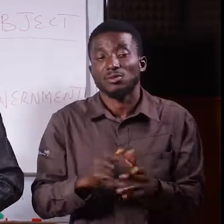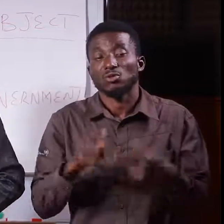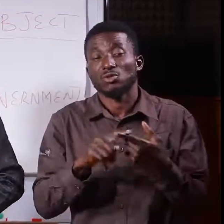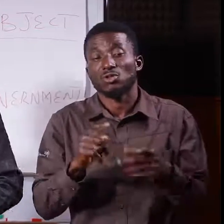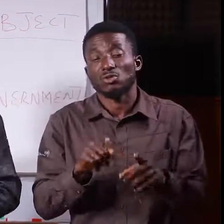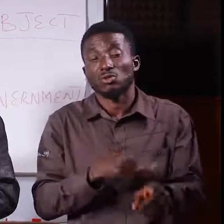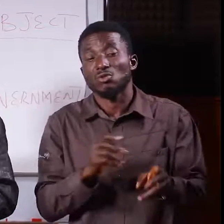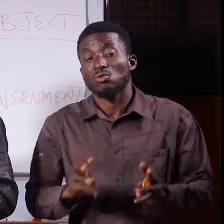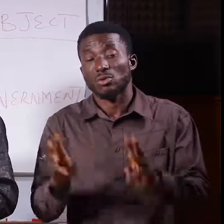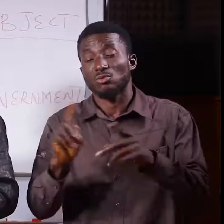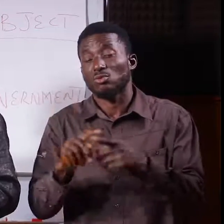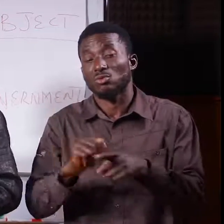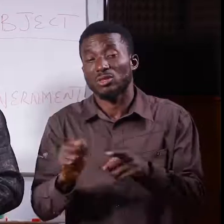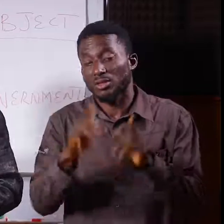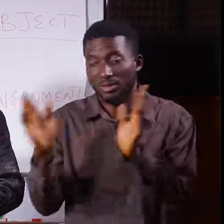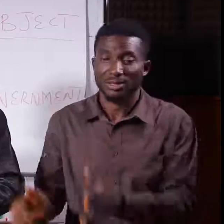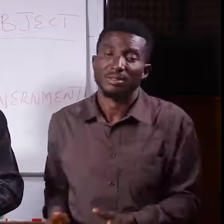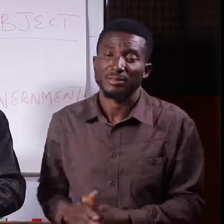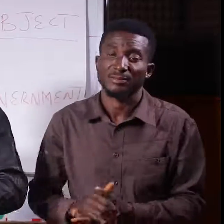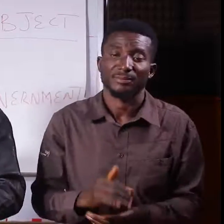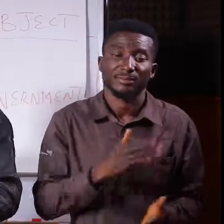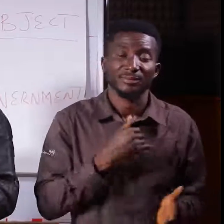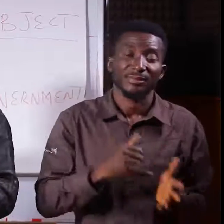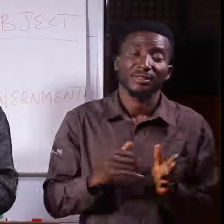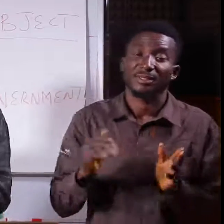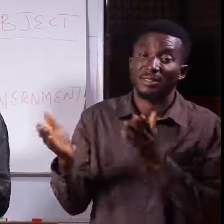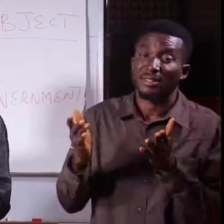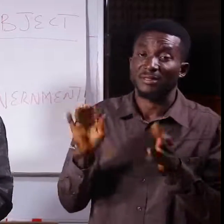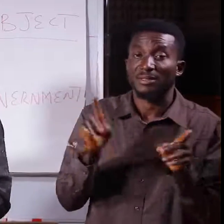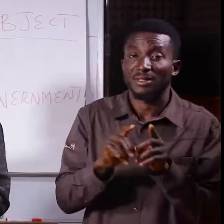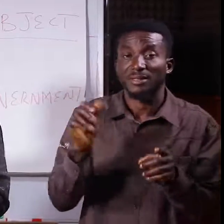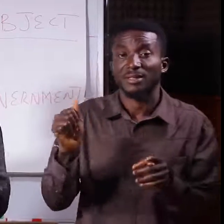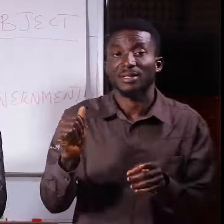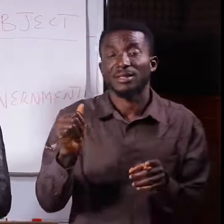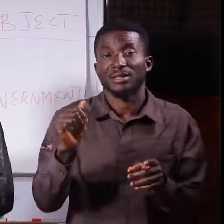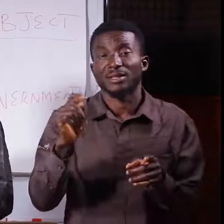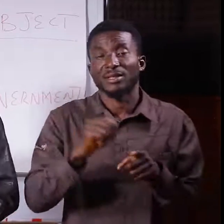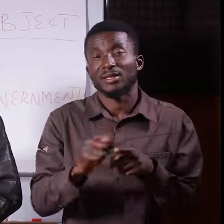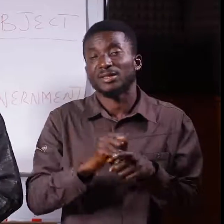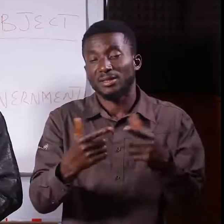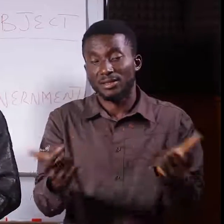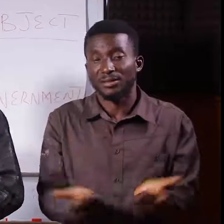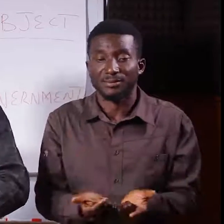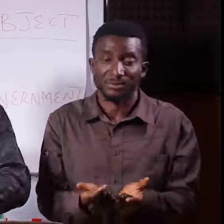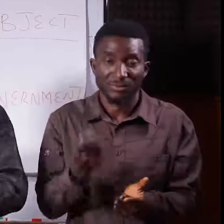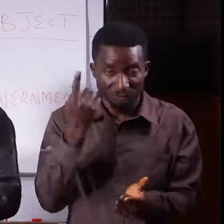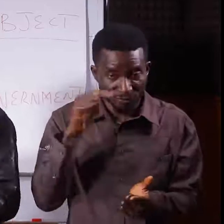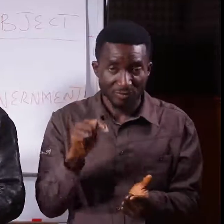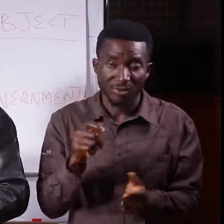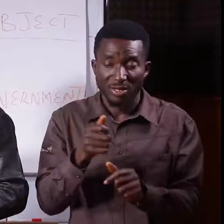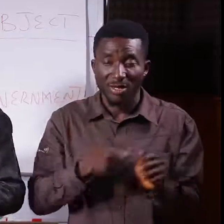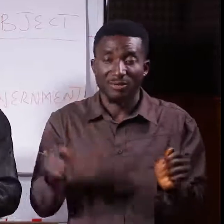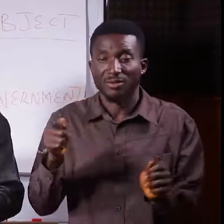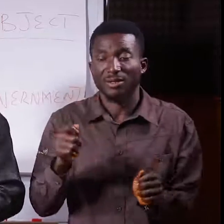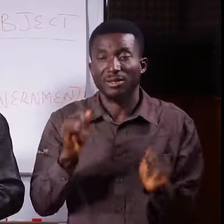to train politicians, and also it serves as a testing or as a training ground for